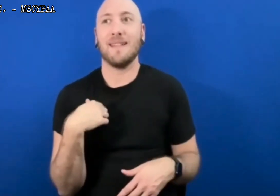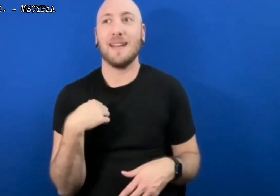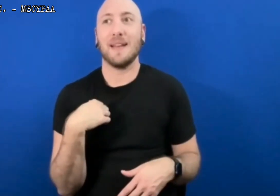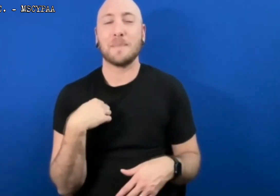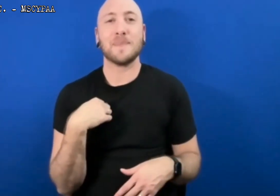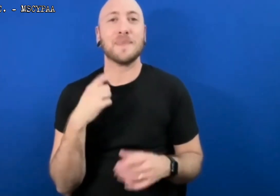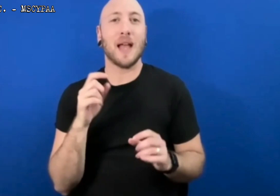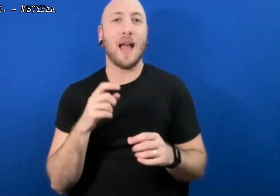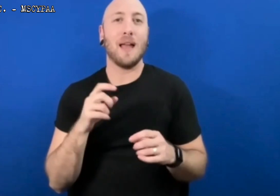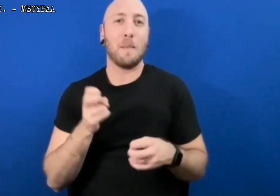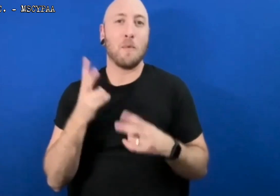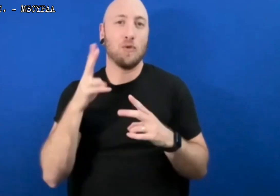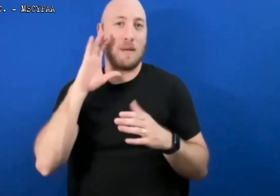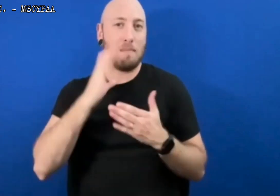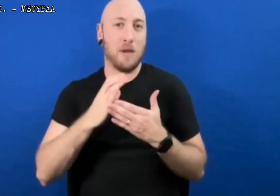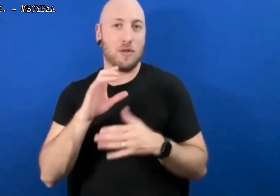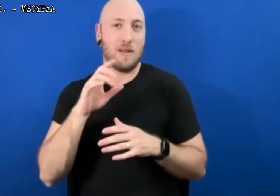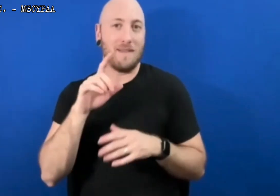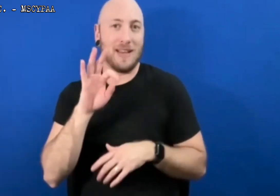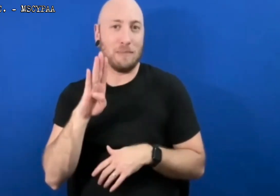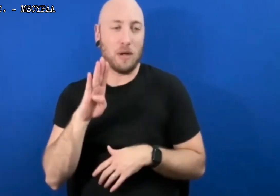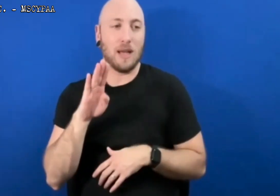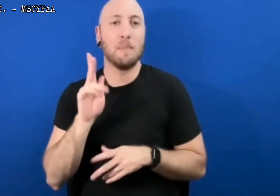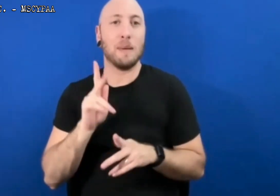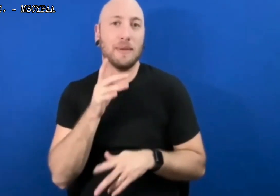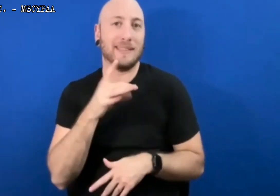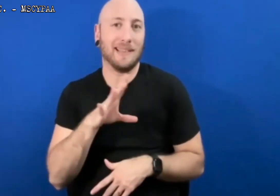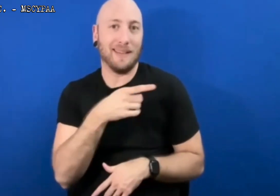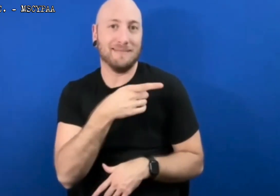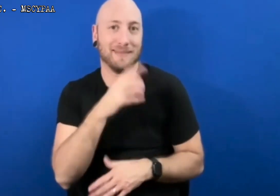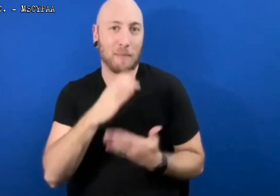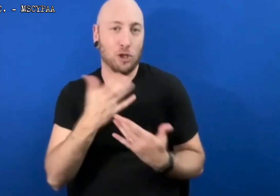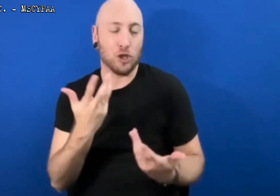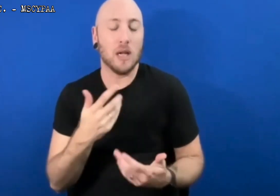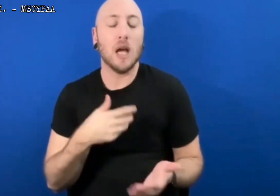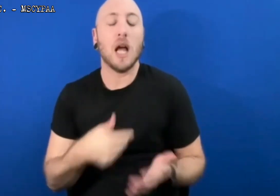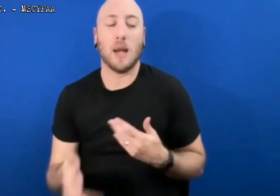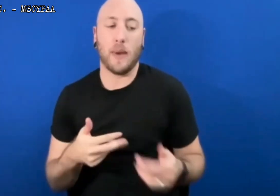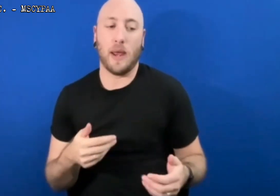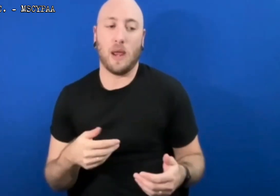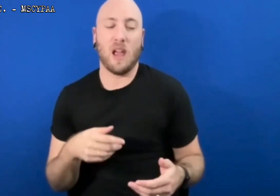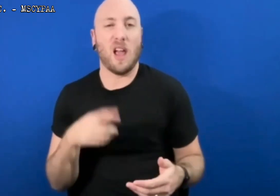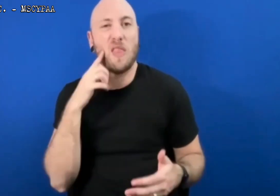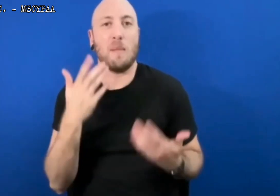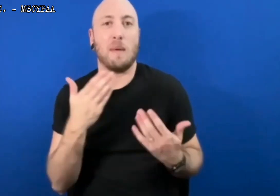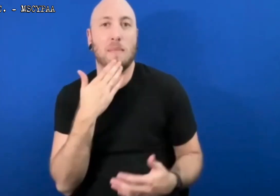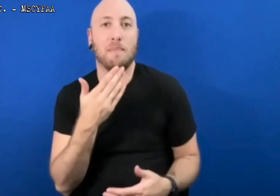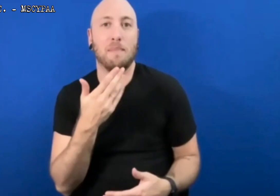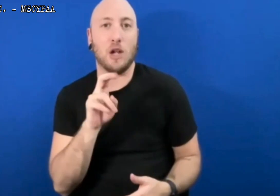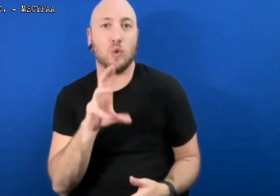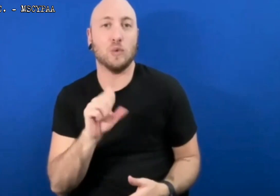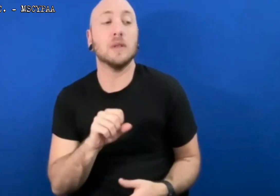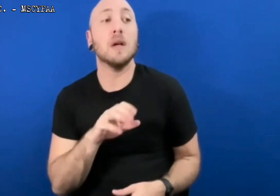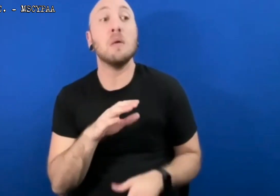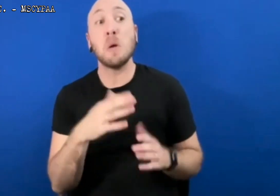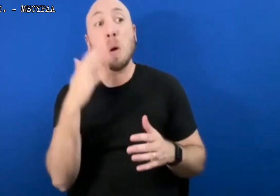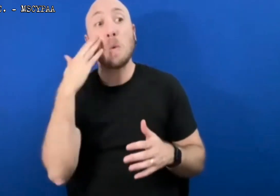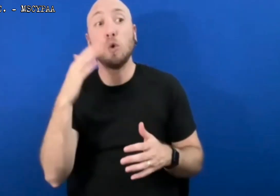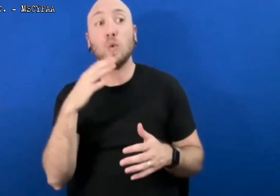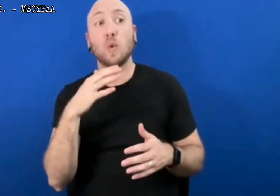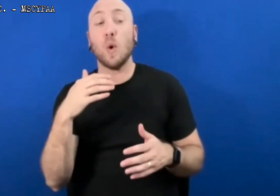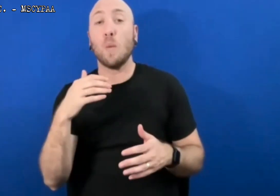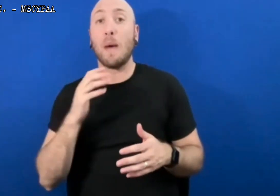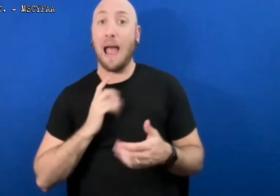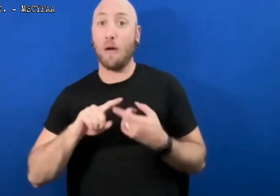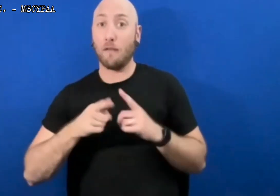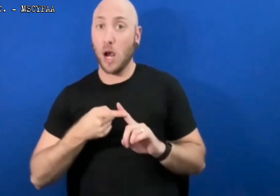it. I was like, this is a sign that he's bad news, but I had no idea. I didn't really know him. And we had a lot of mutual friends, so I'm like, that's weird. And